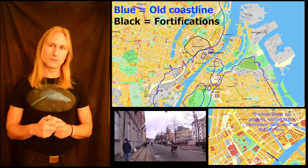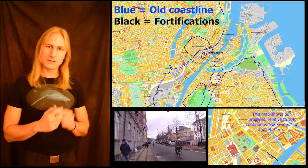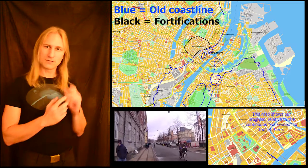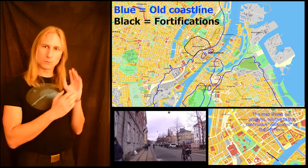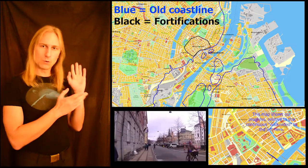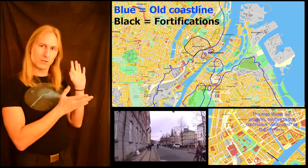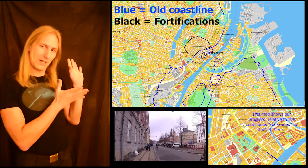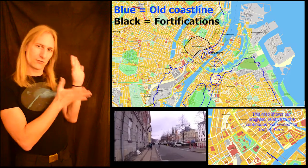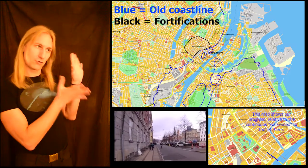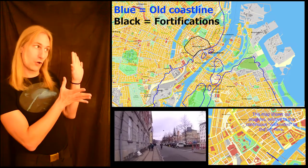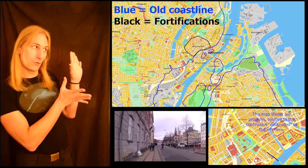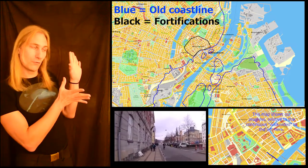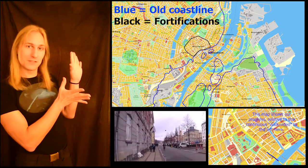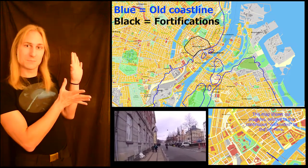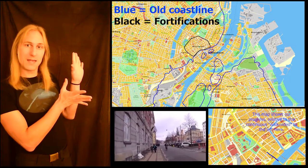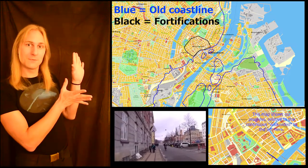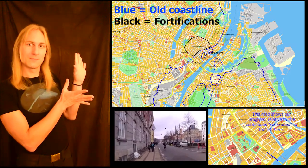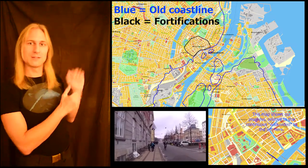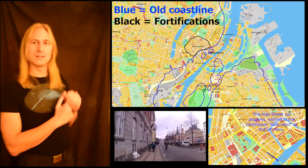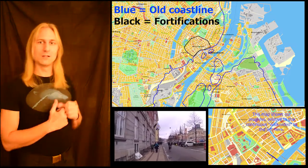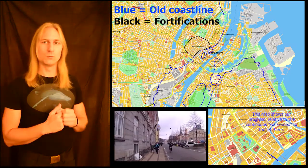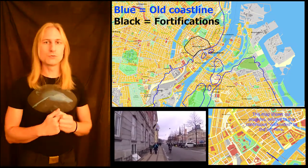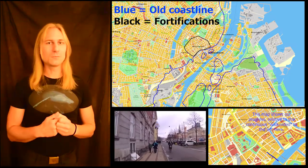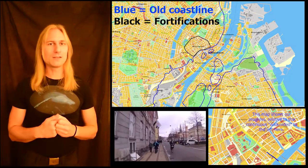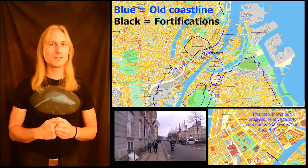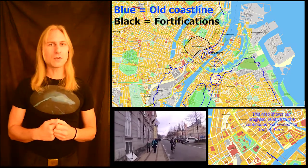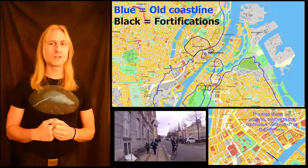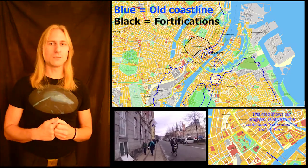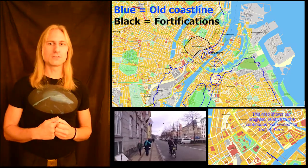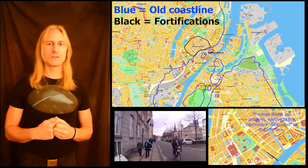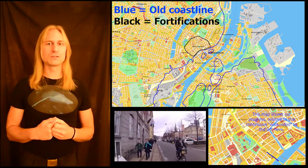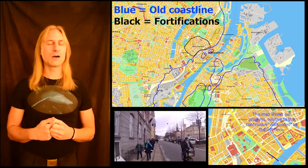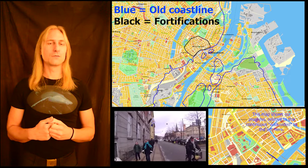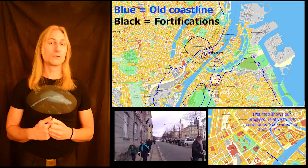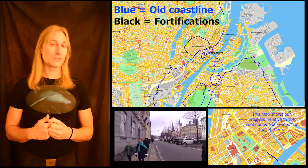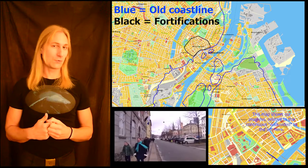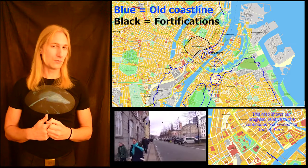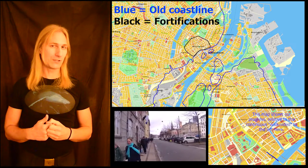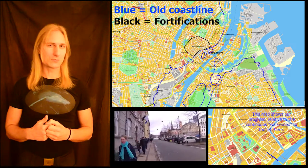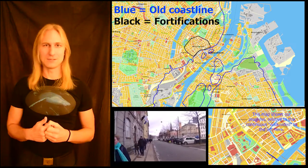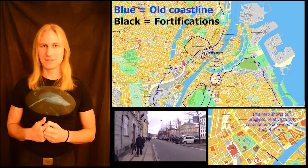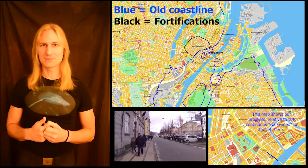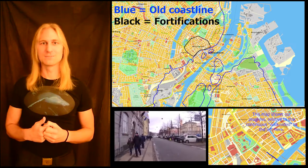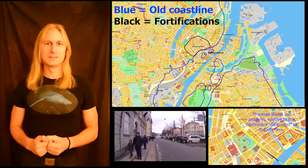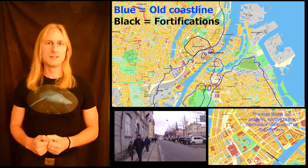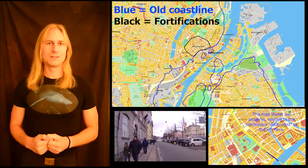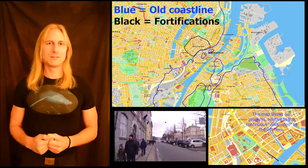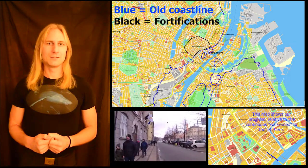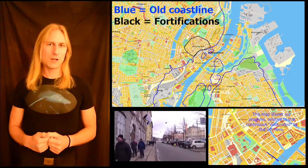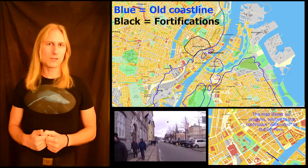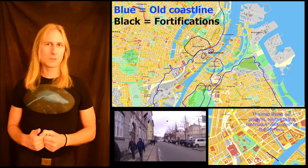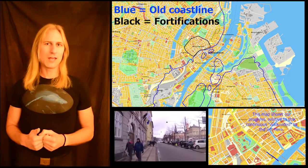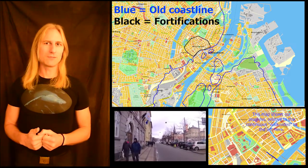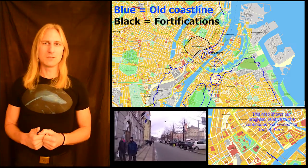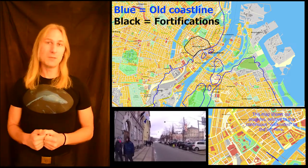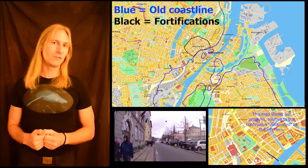and the defensive wall, as shown on this map, would remain the outer limits of the town for several centuries yet.